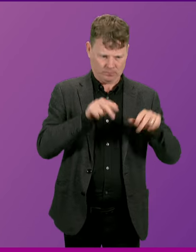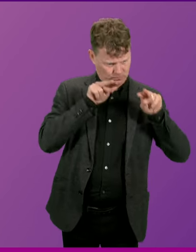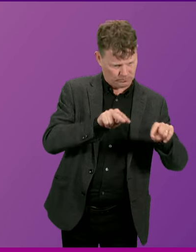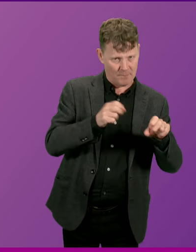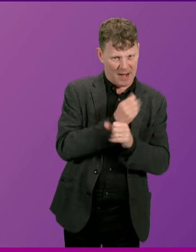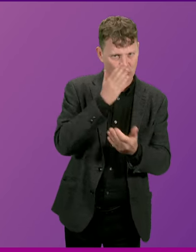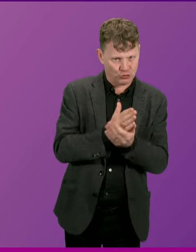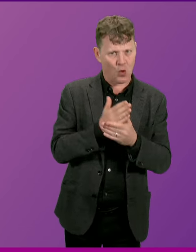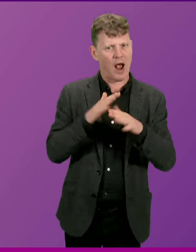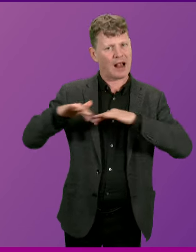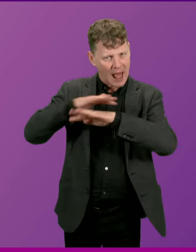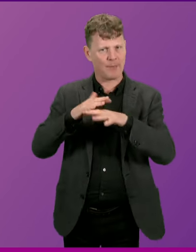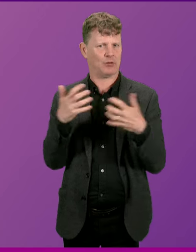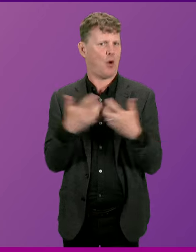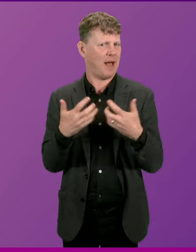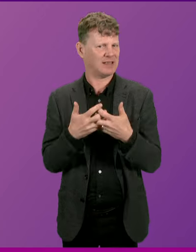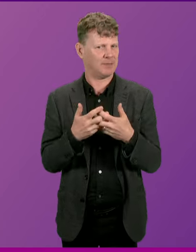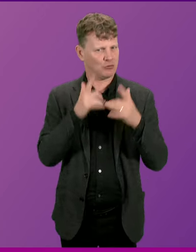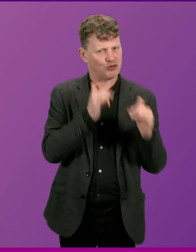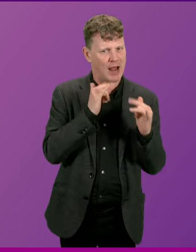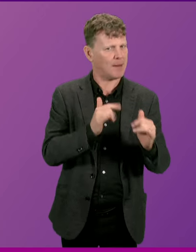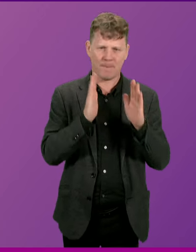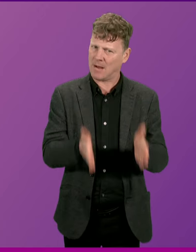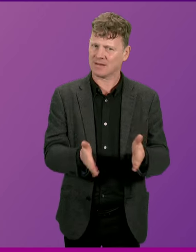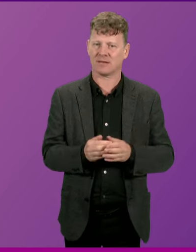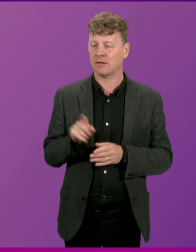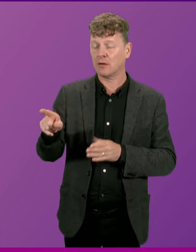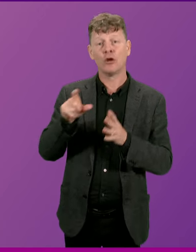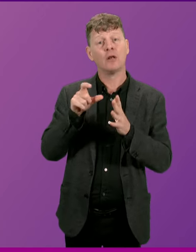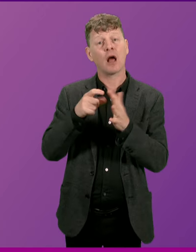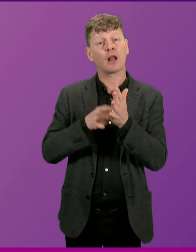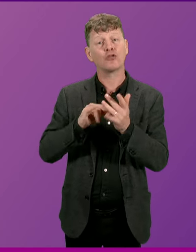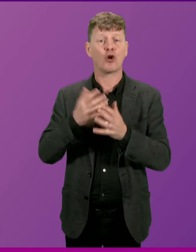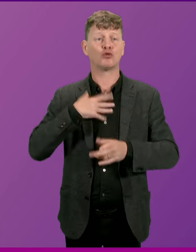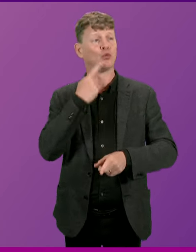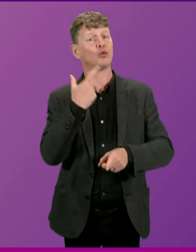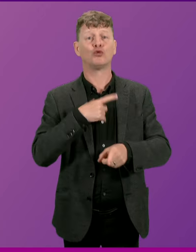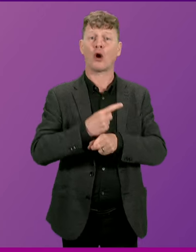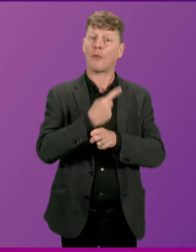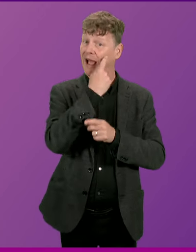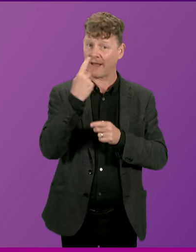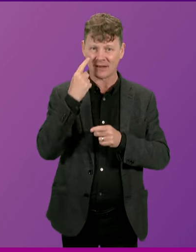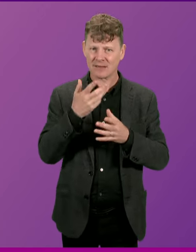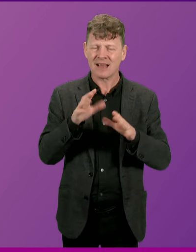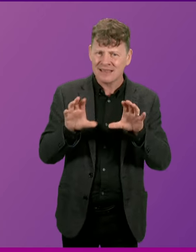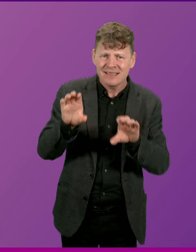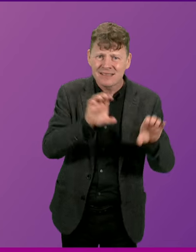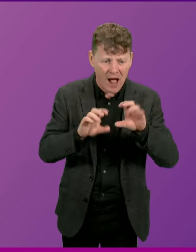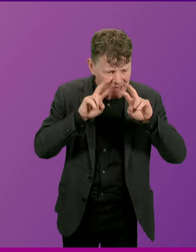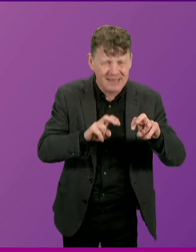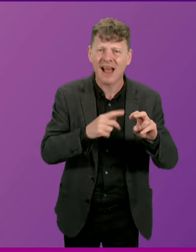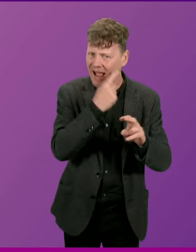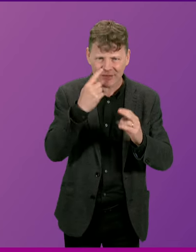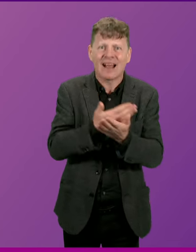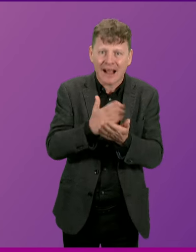compatibility checkpoint. But Douglas Ross wants to talk about evidence. The scientific evidence is clear. There is an urgent need